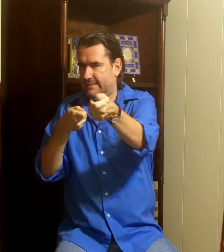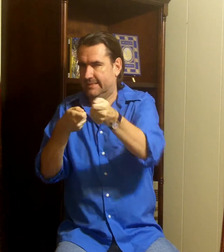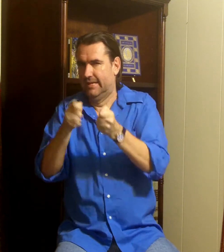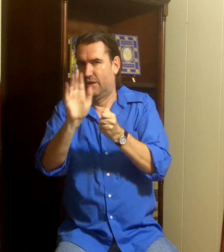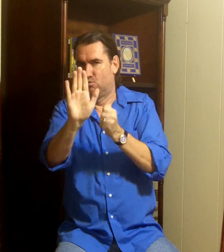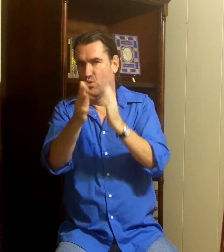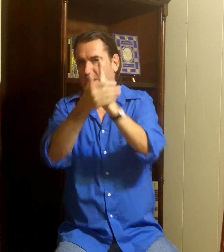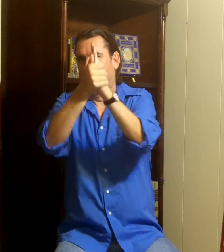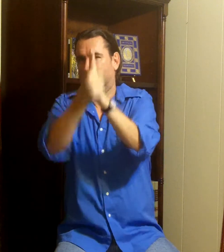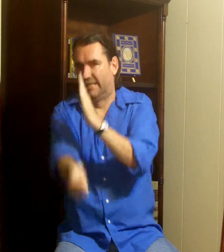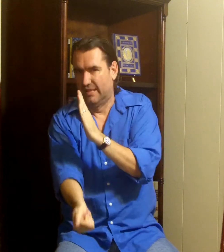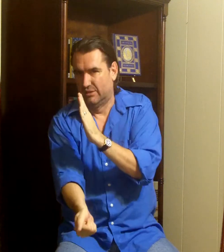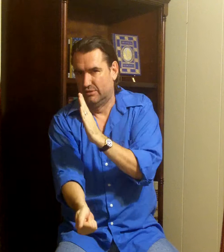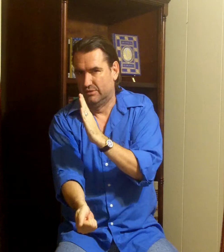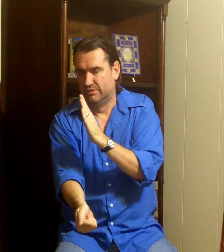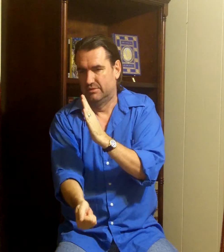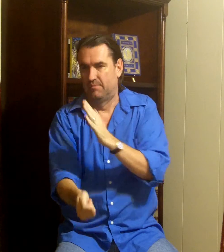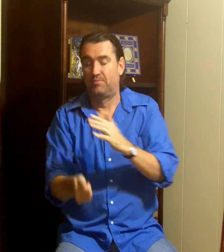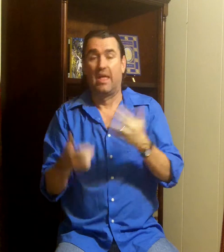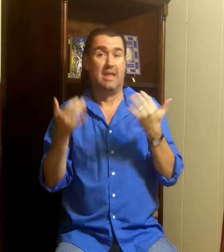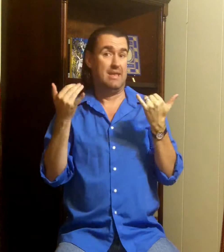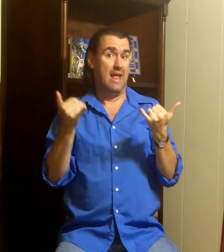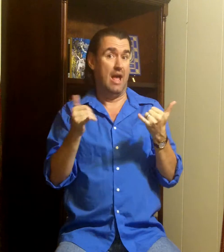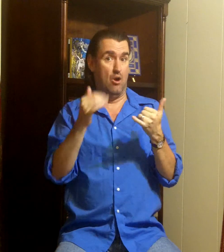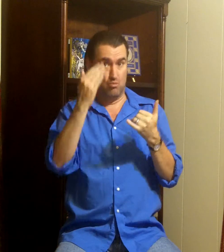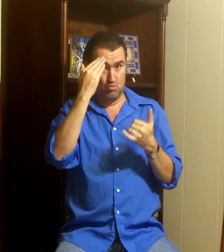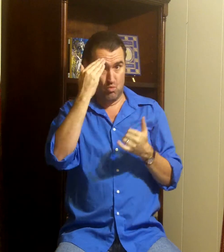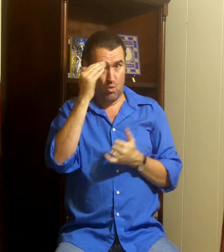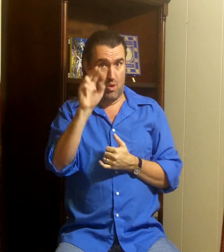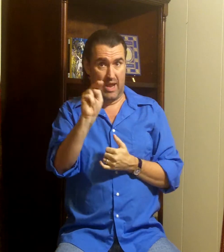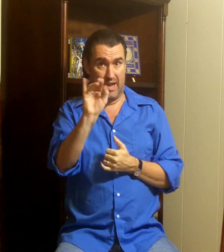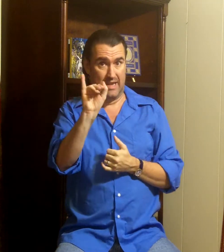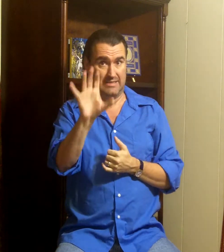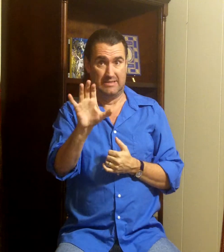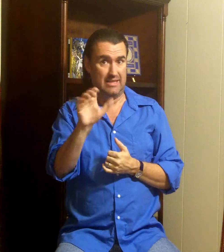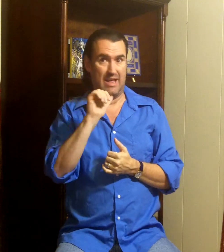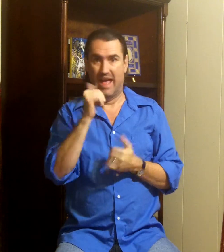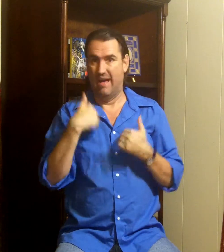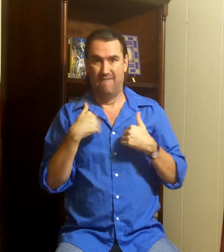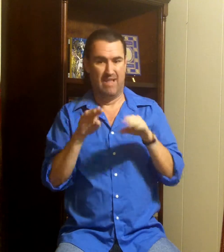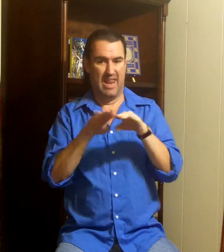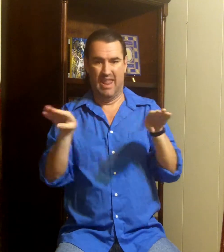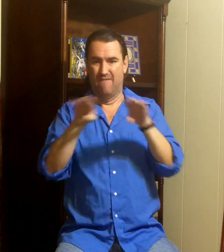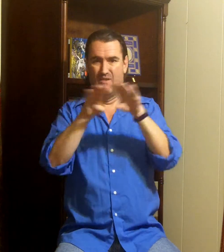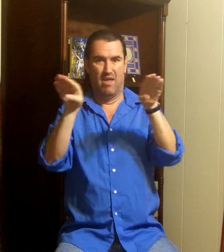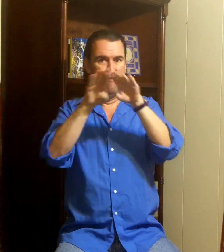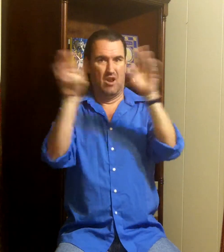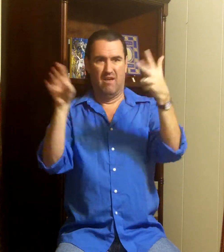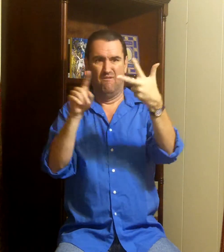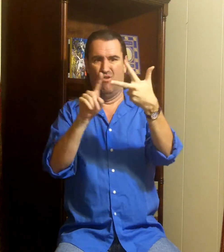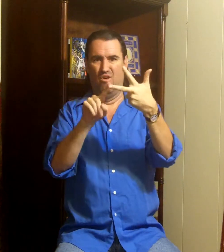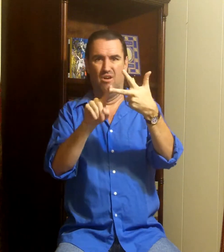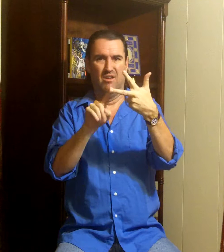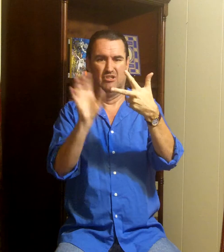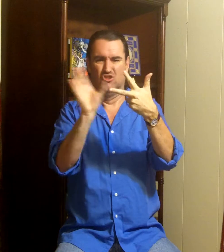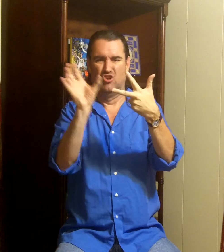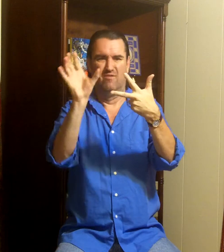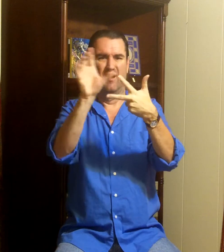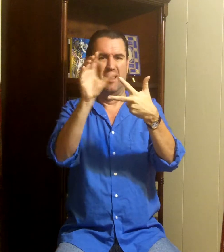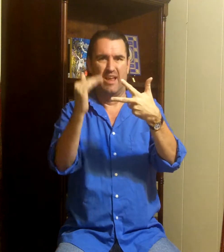you're not going to see certified, certified advanced, and certified master. You're just going to be NIC certified. Now, one of the things that